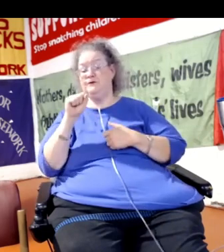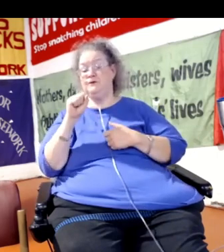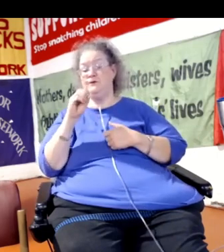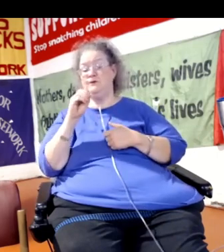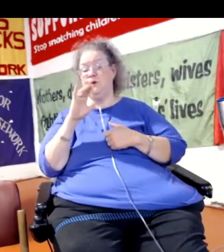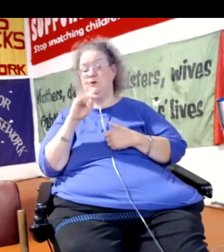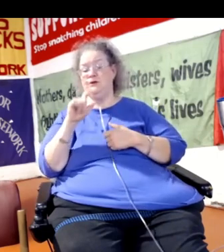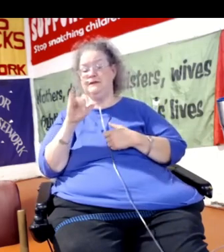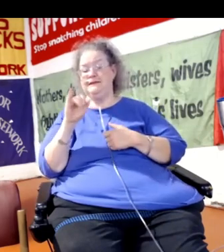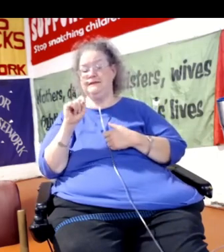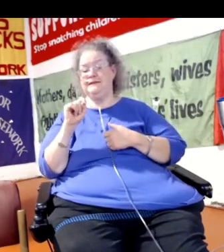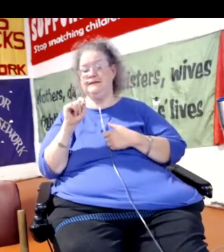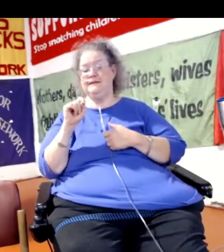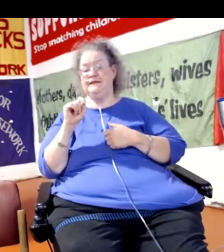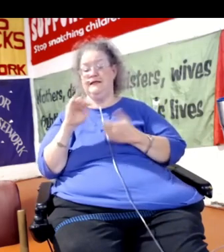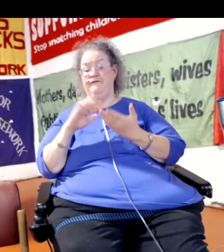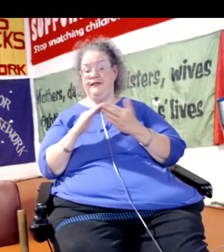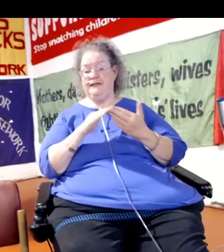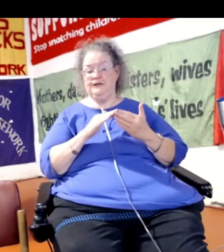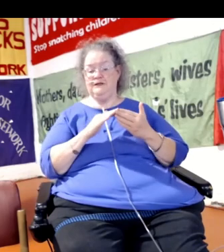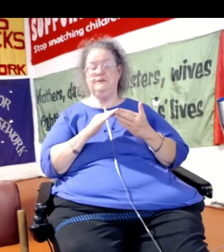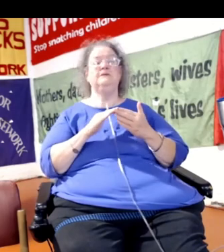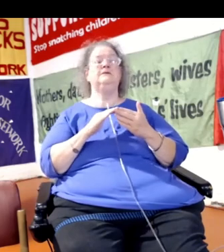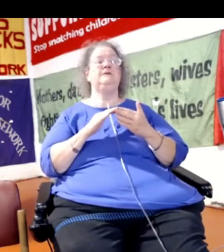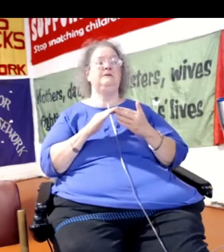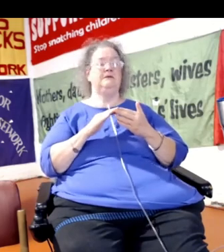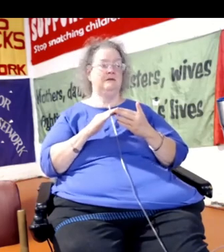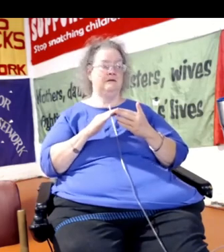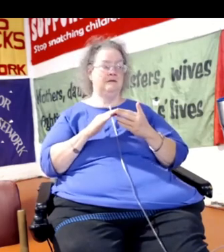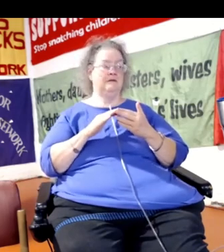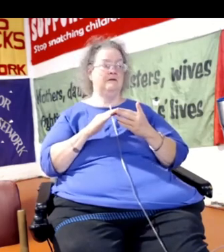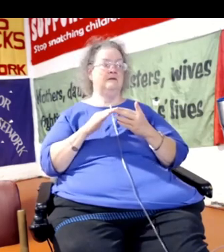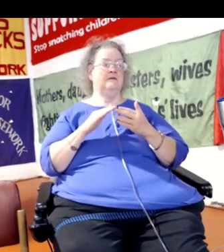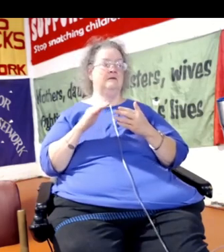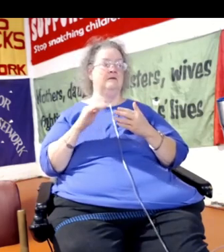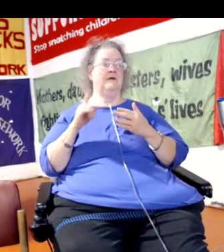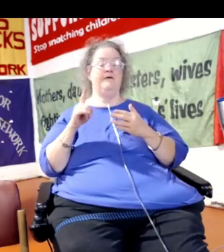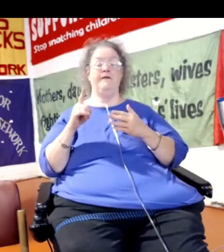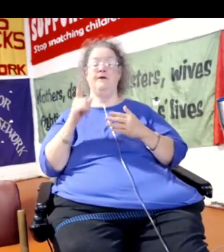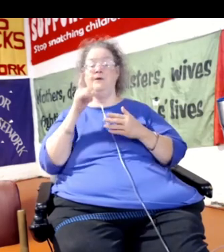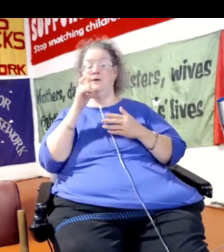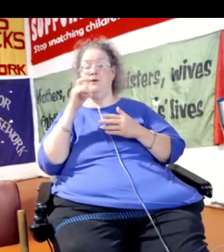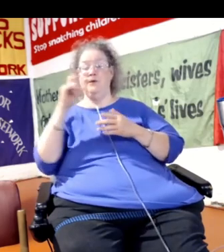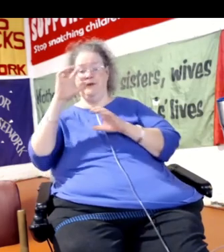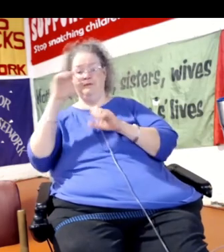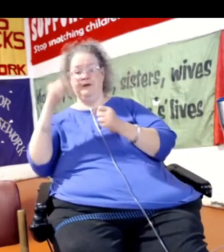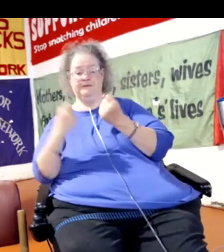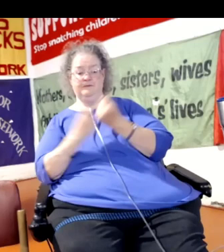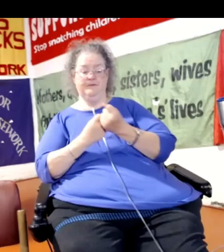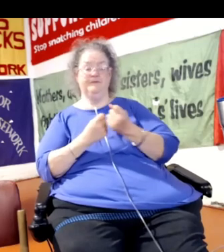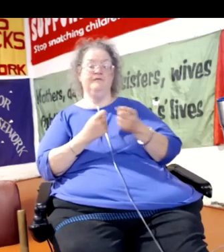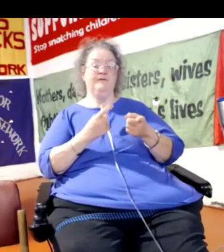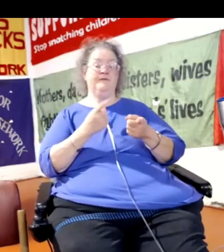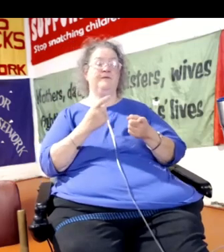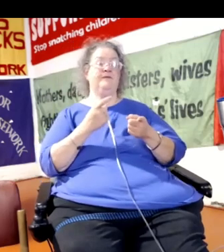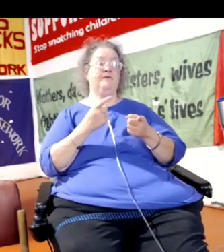the collective villages, you know, backed by President Nyerere, which the rural women and men created,